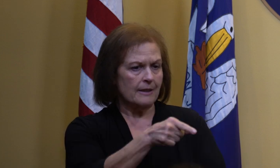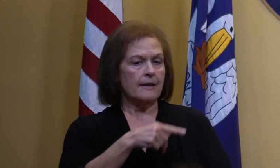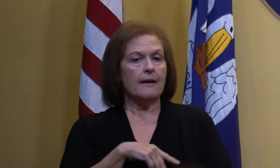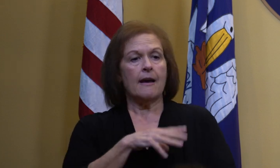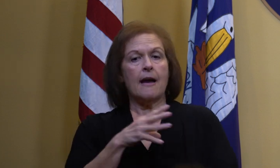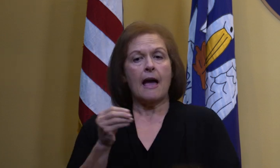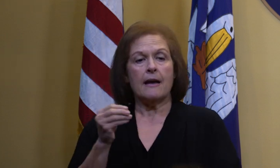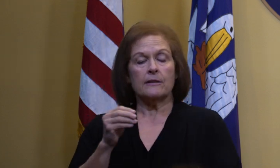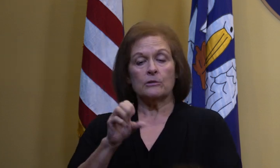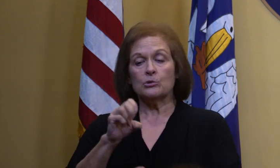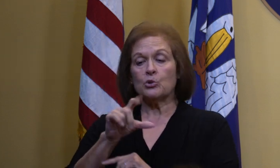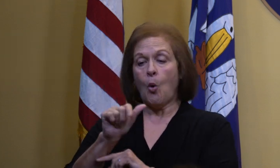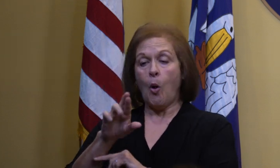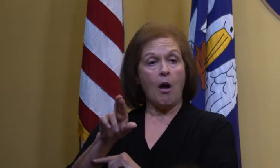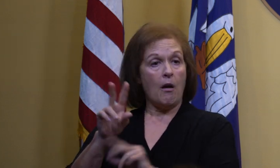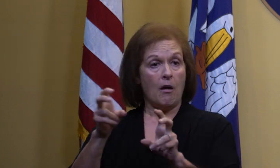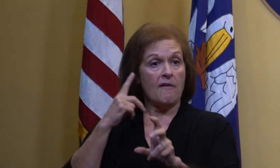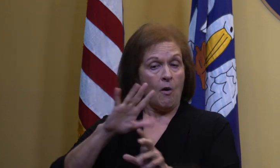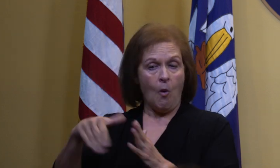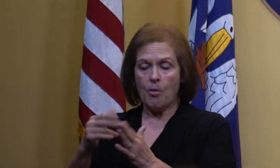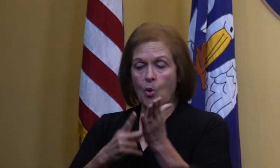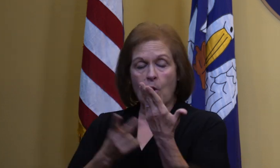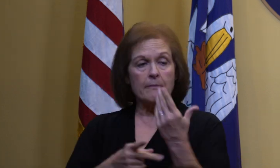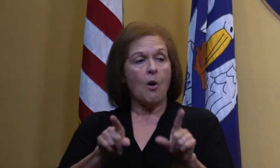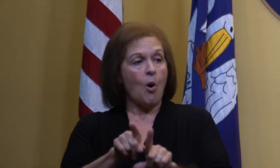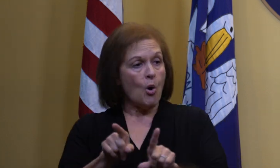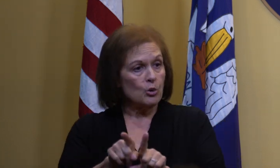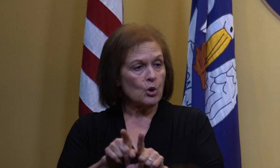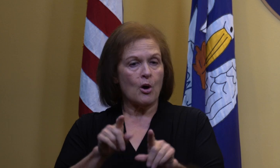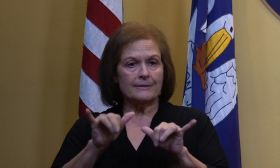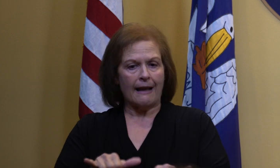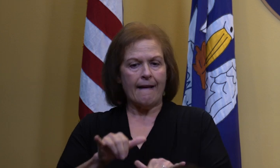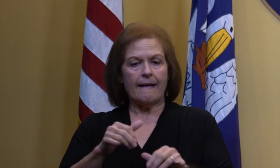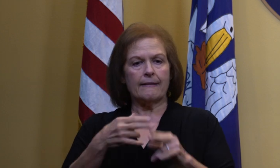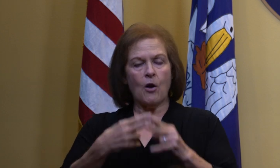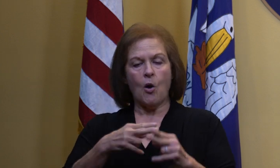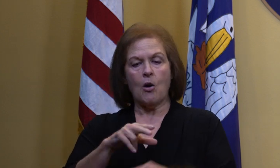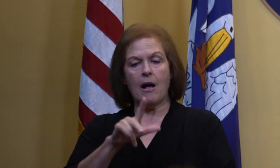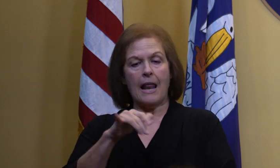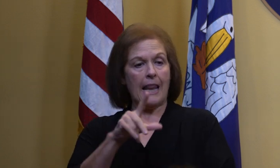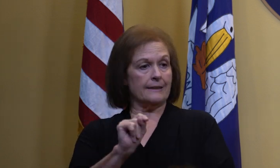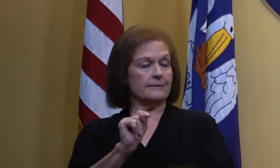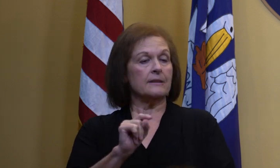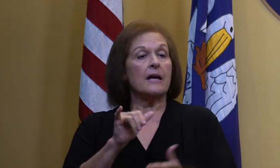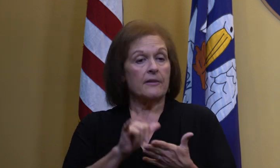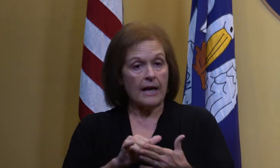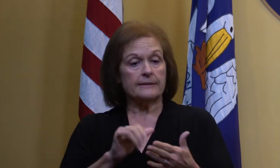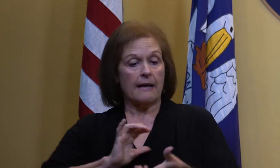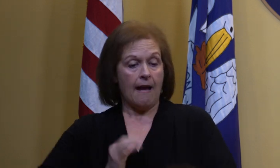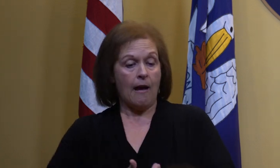our Solar for All program, but in addition to Get Lit, Stay Lit, as well as Feed the Second Line. These are